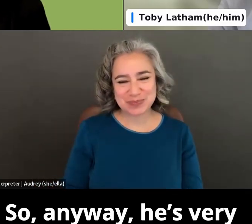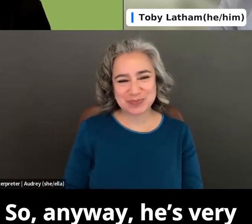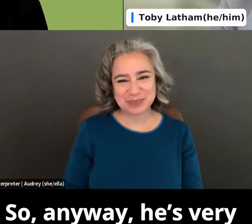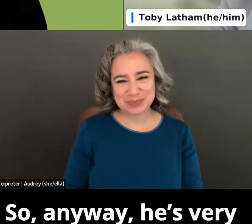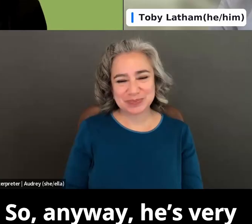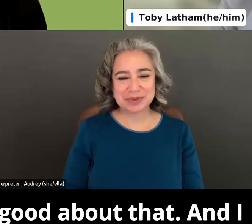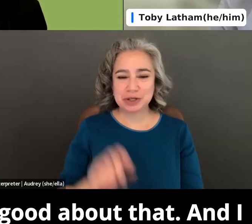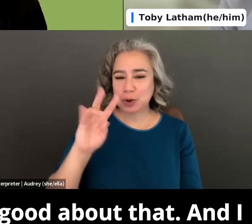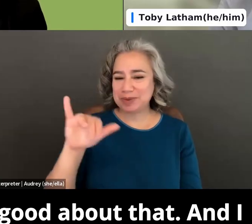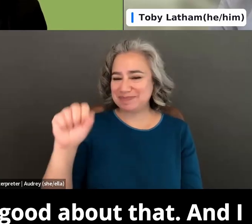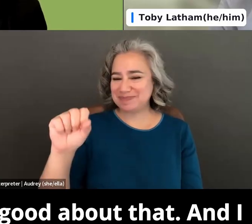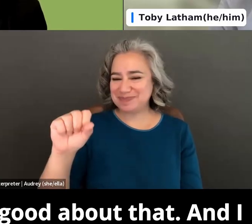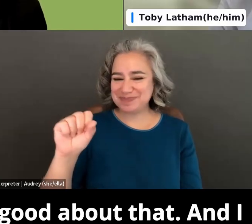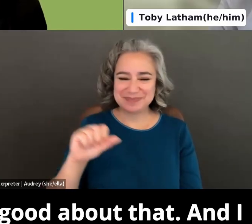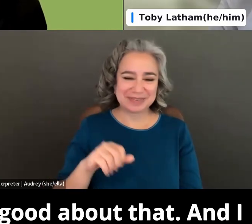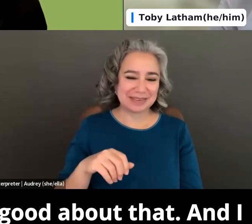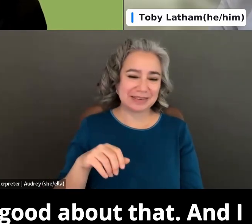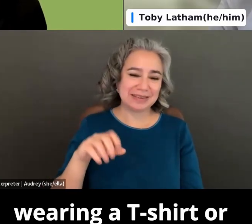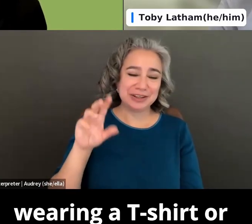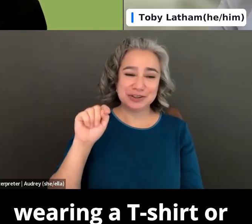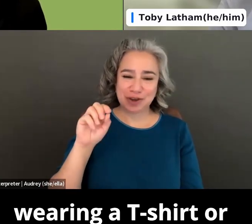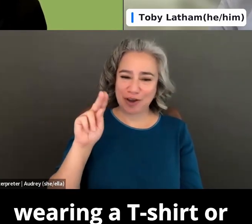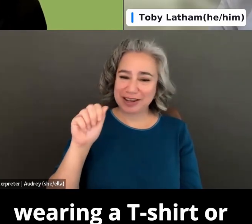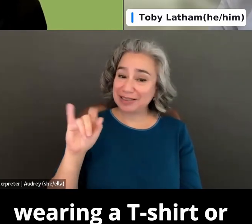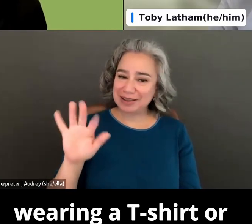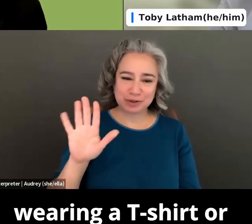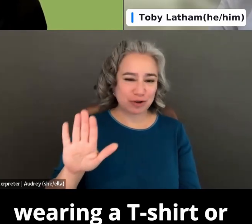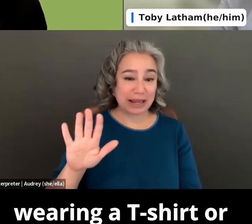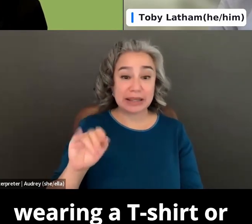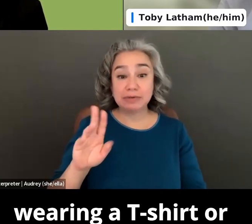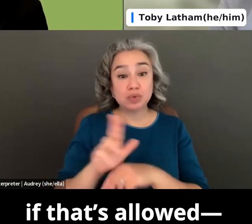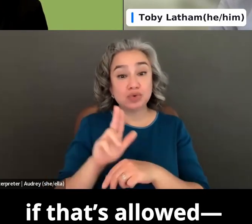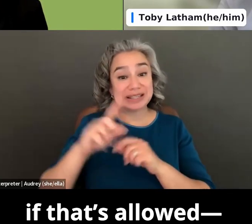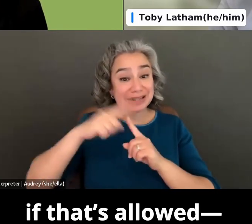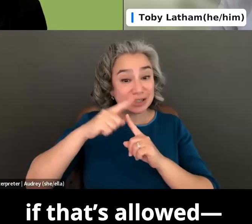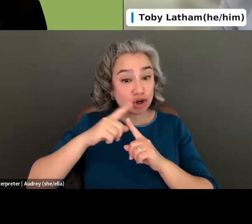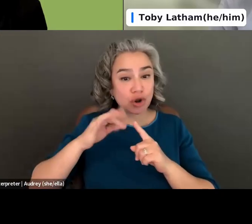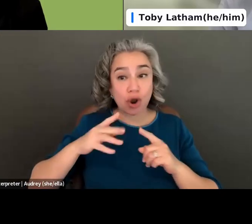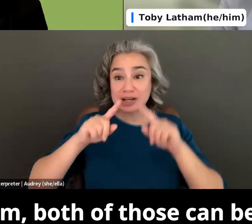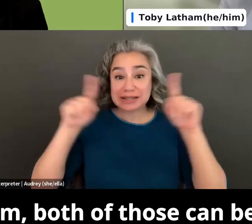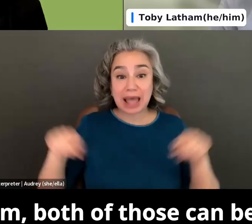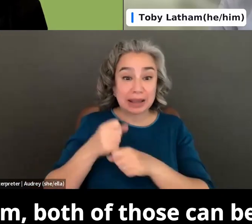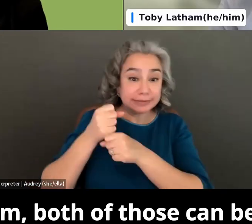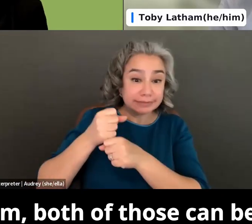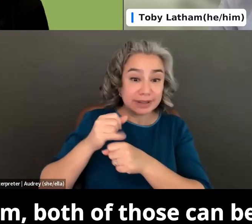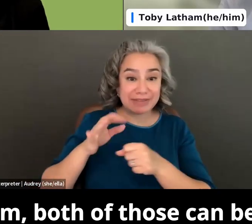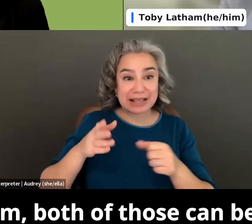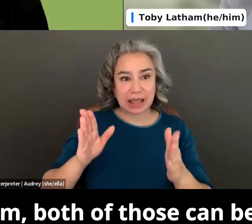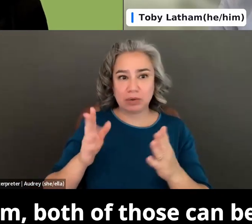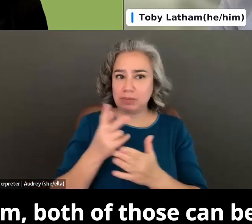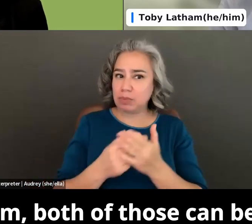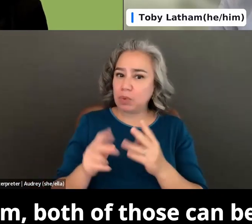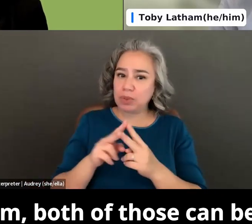So anyway, he's very good about that. And I want to point out that wearing a t-shirt or carrying a sign, if that's allowed, both of those can